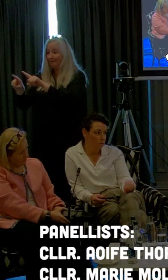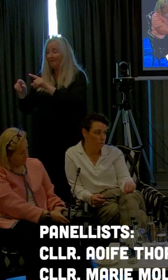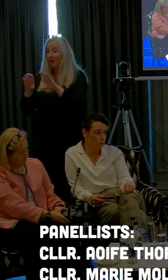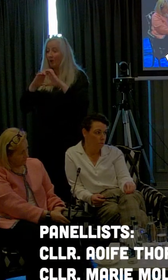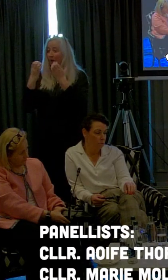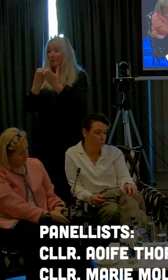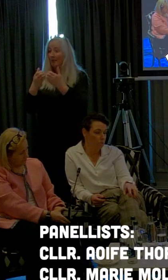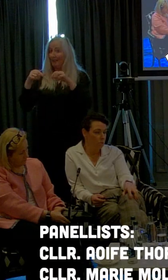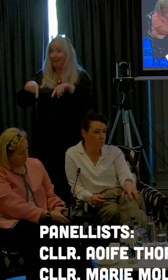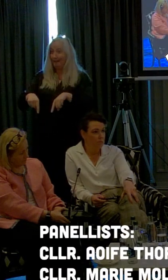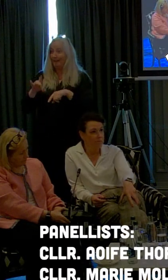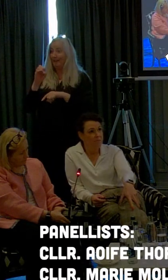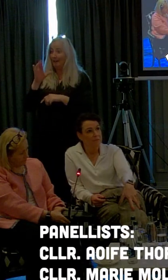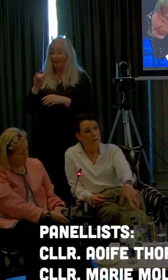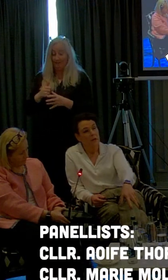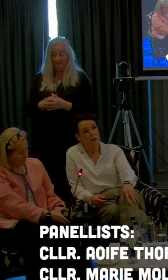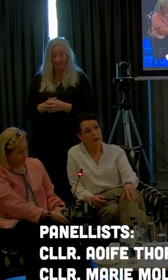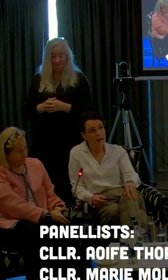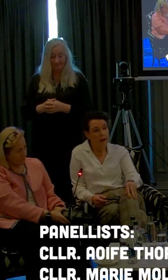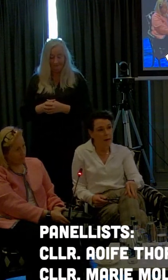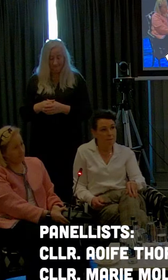in our county?